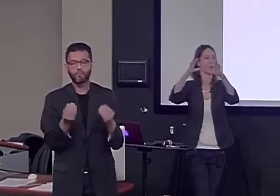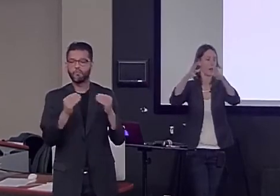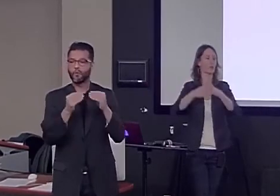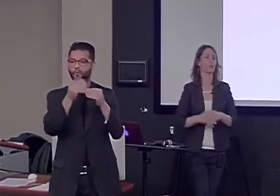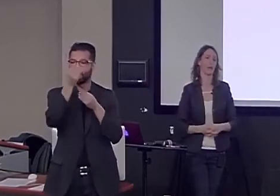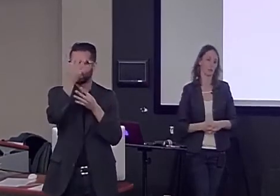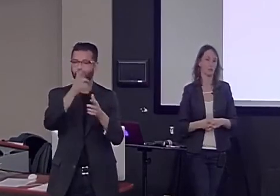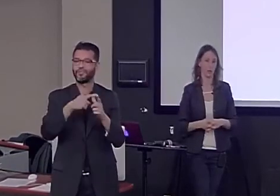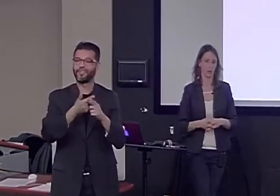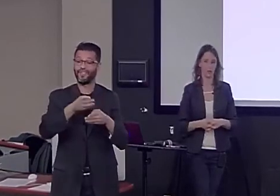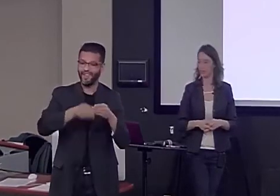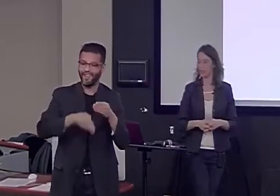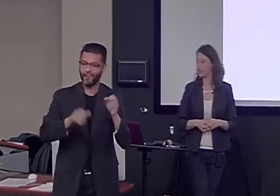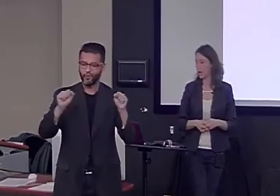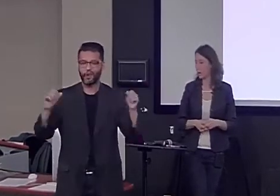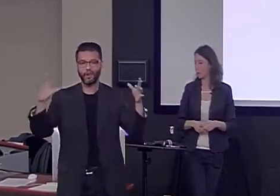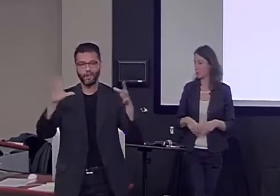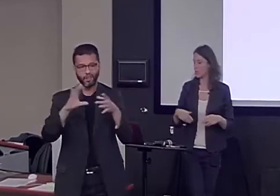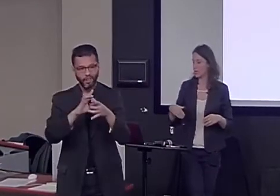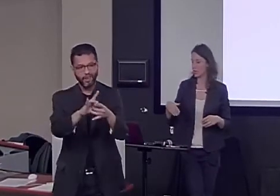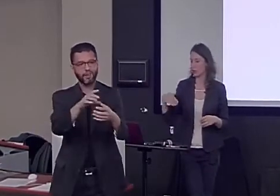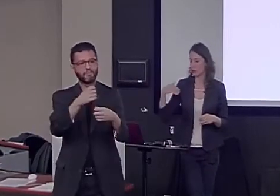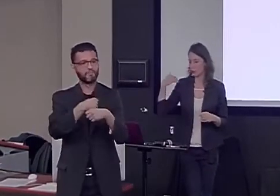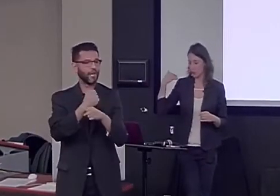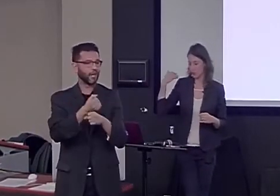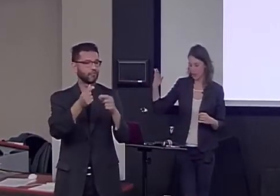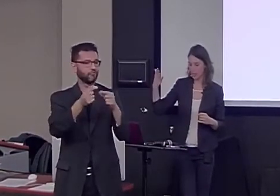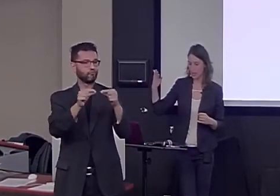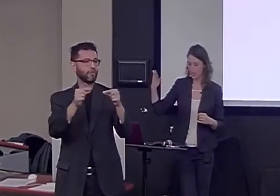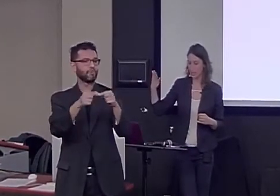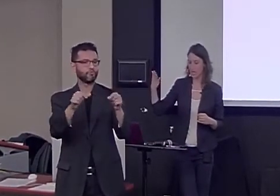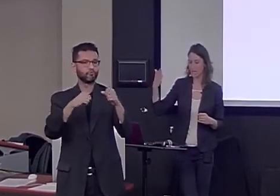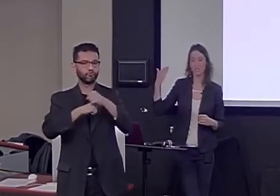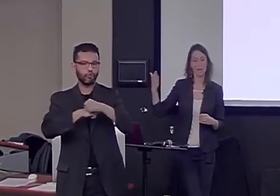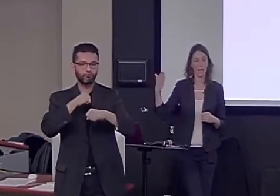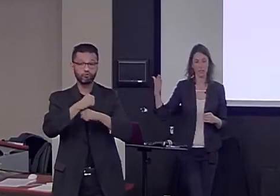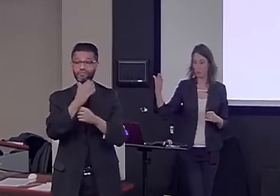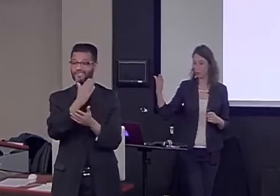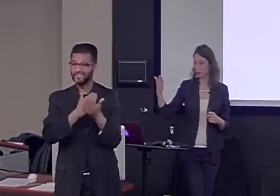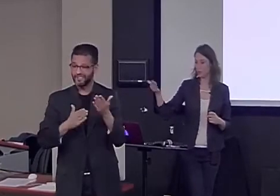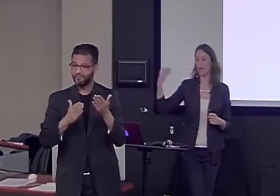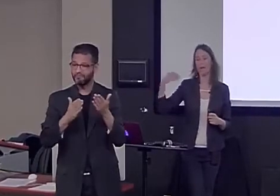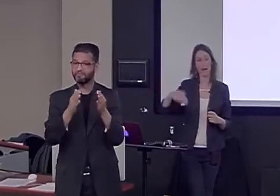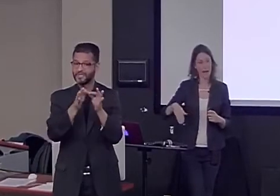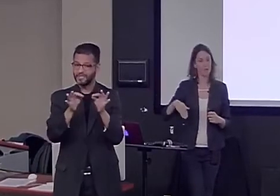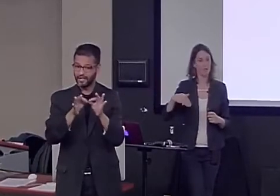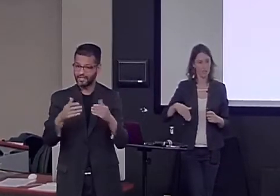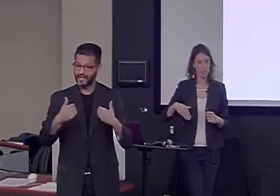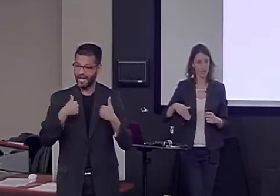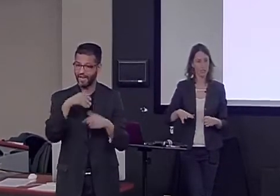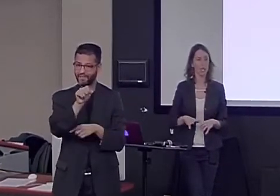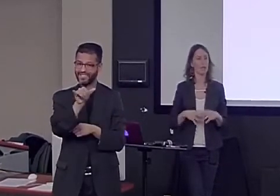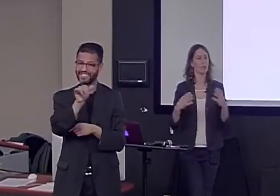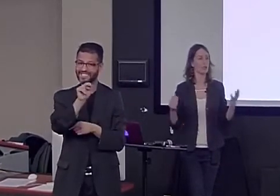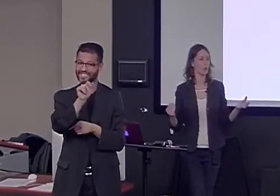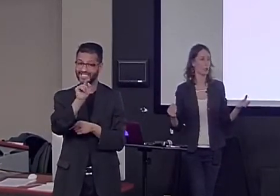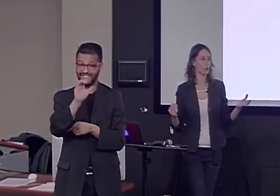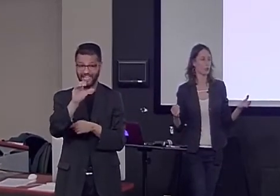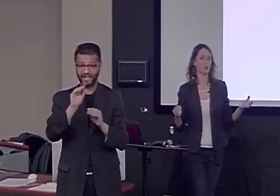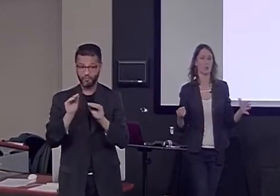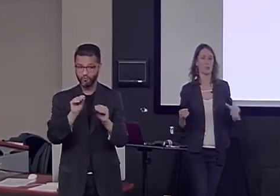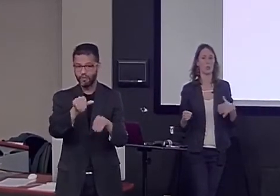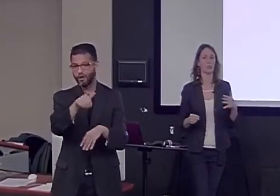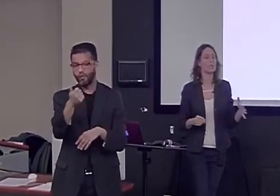create a unified grammatical structure. So some of the sentences had syntactic movement, a half didn't, and then the